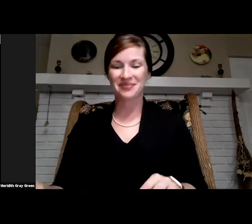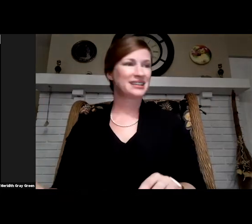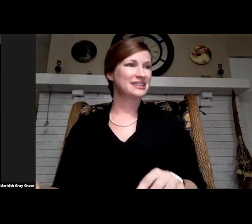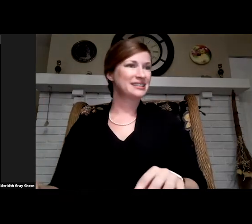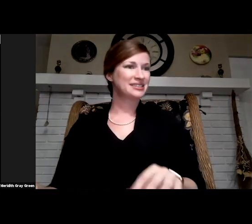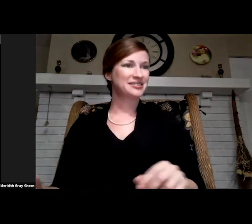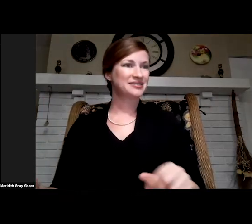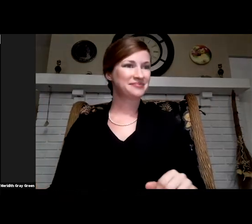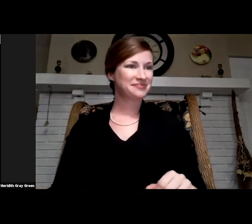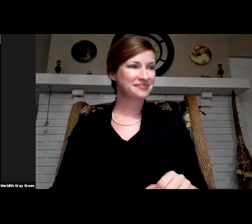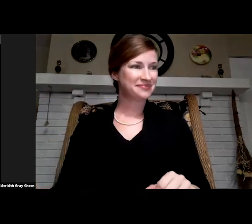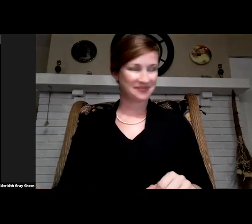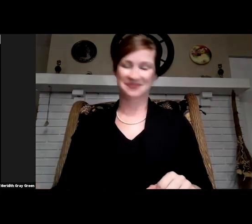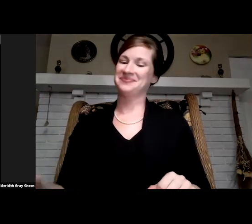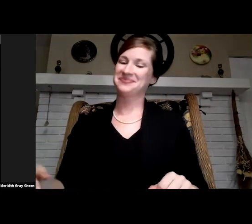Next.